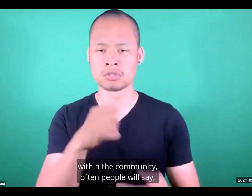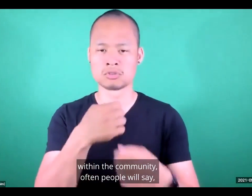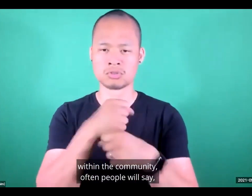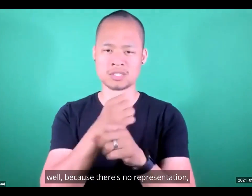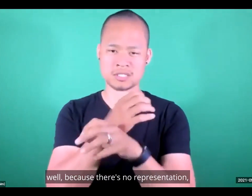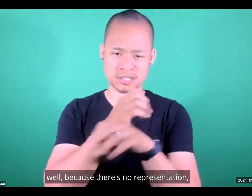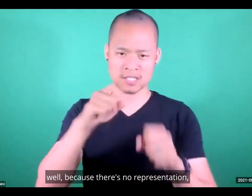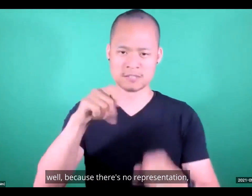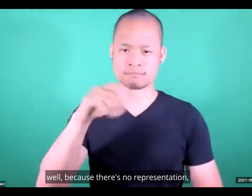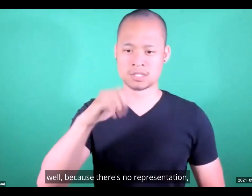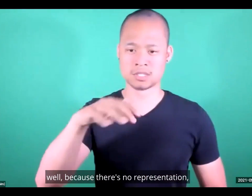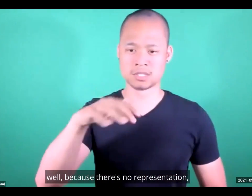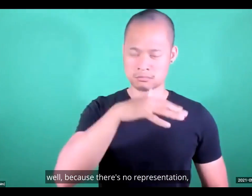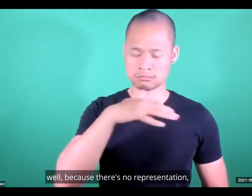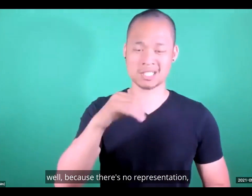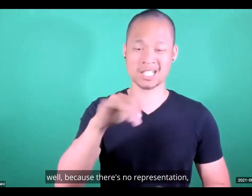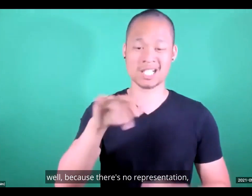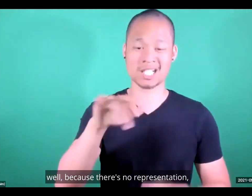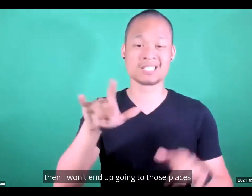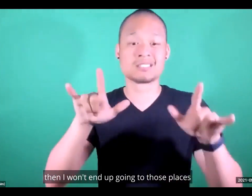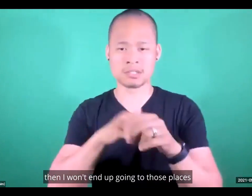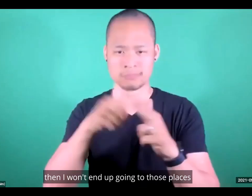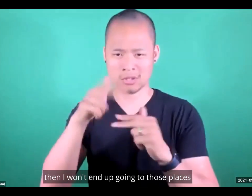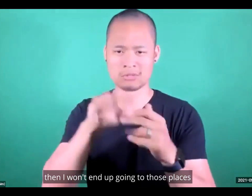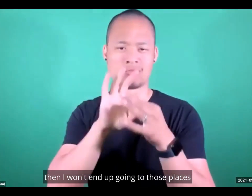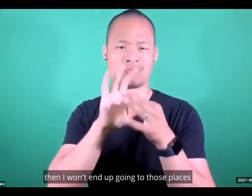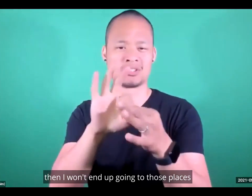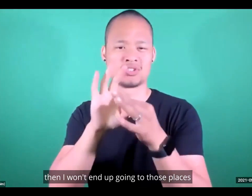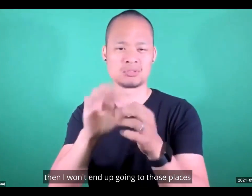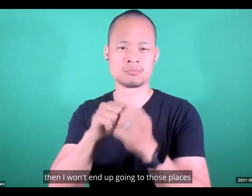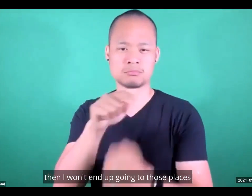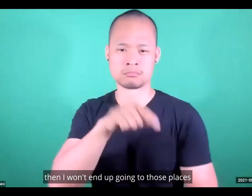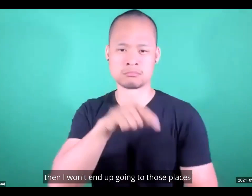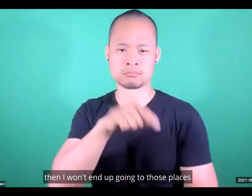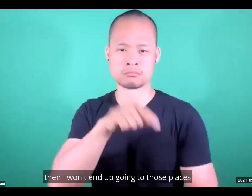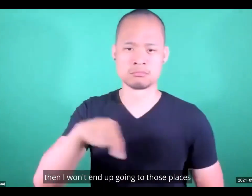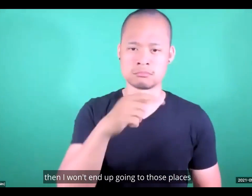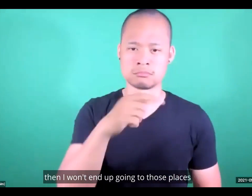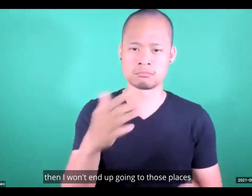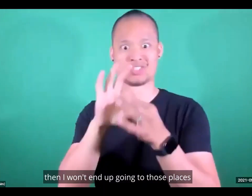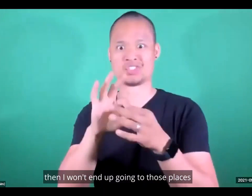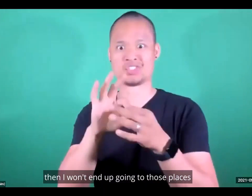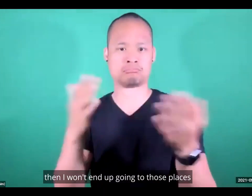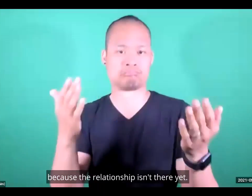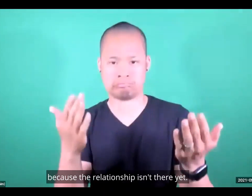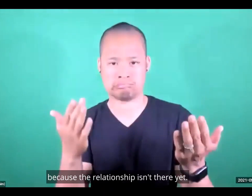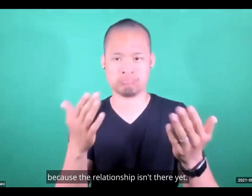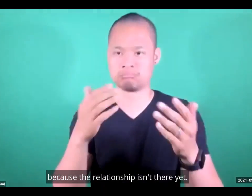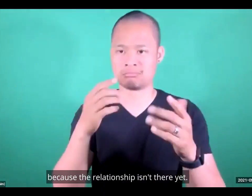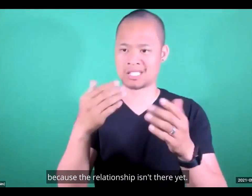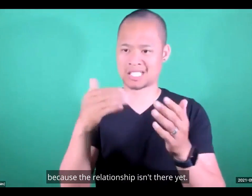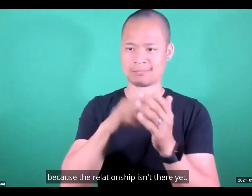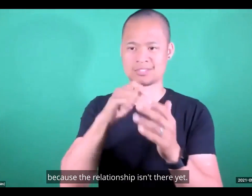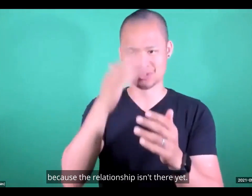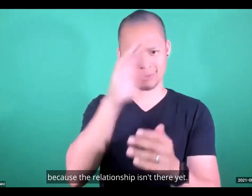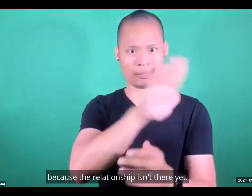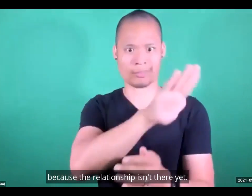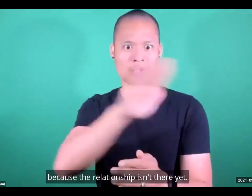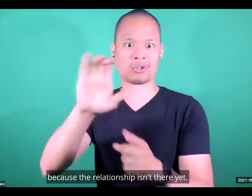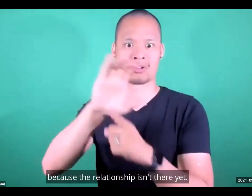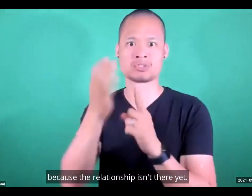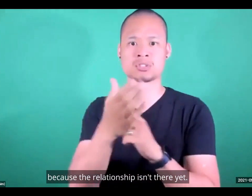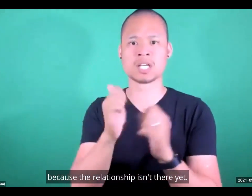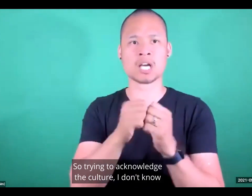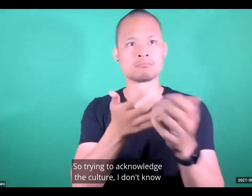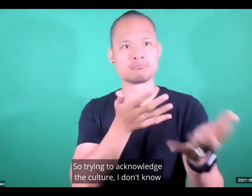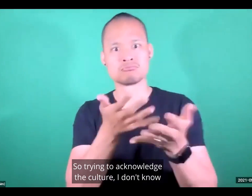often people will say, well, because there's no representation, then I won't end up going to those places because the relationship isn't there